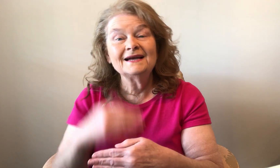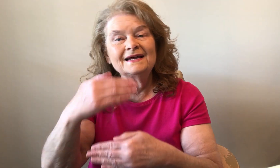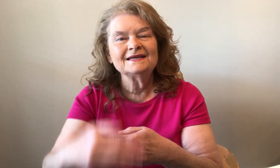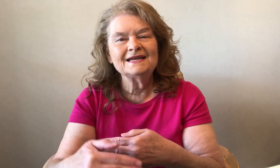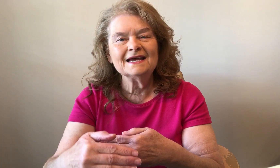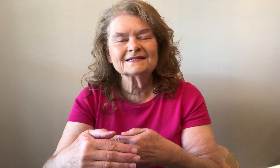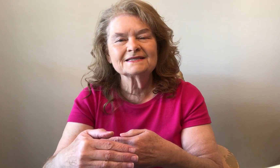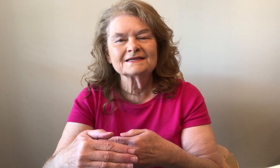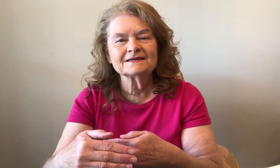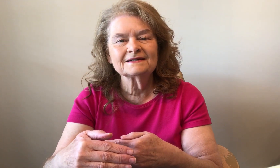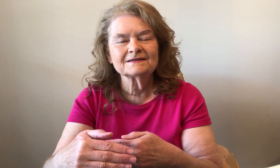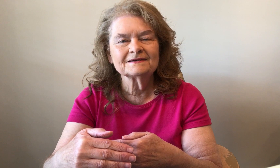Next,